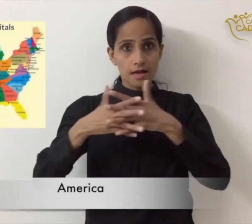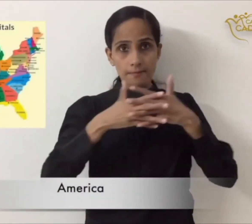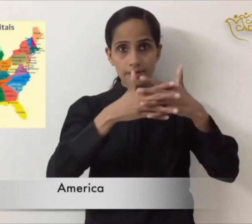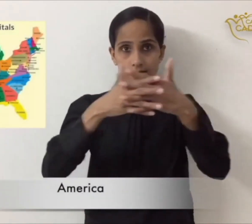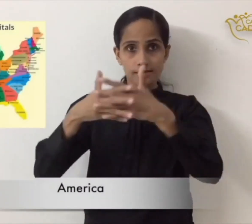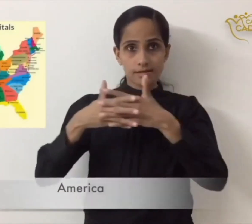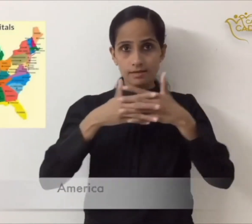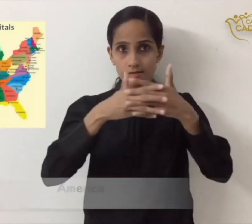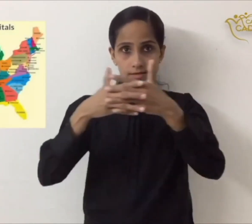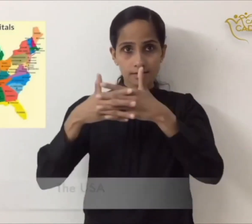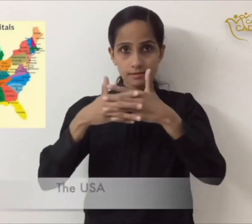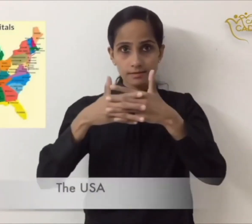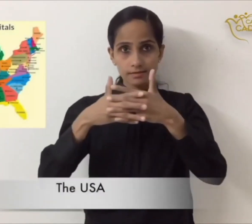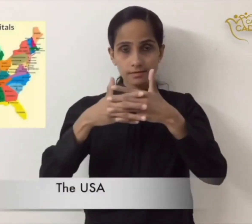America. The USA.